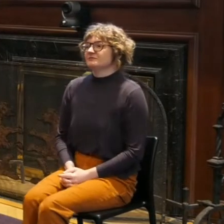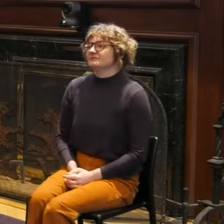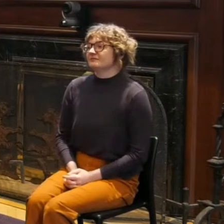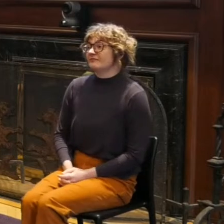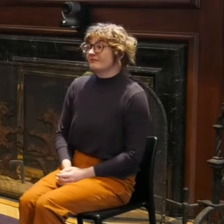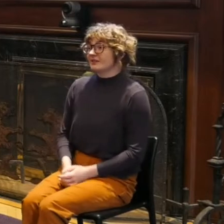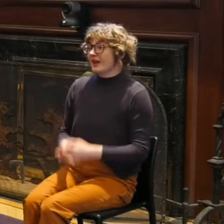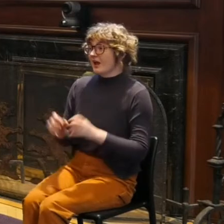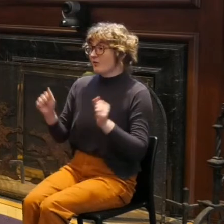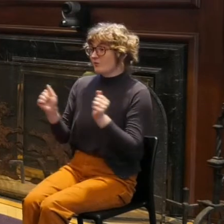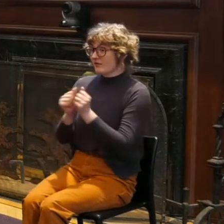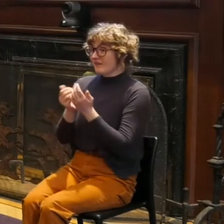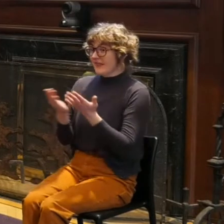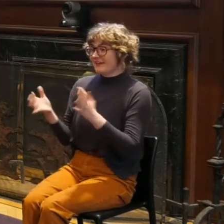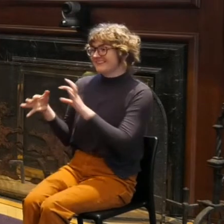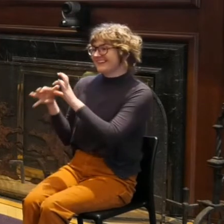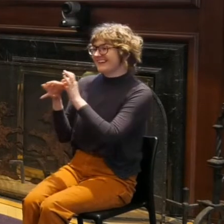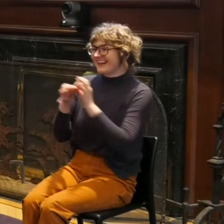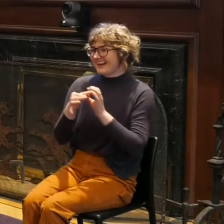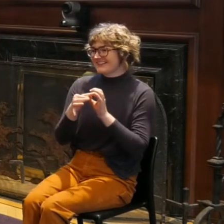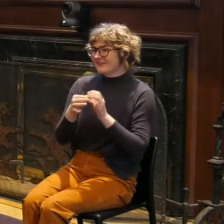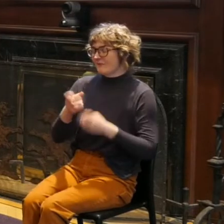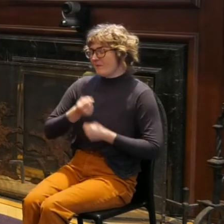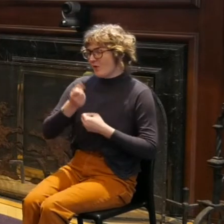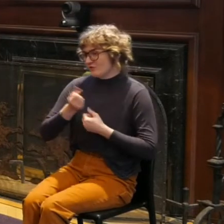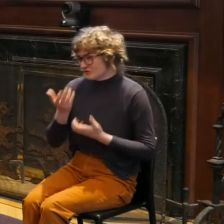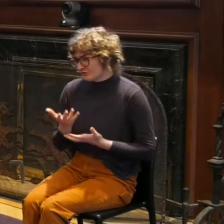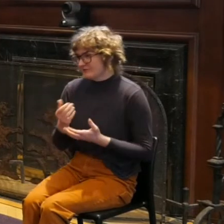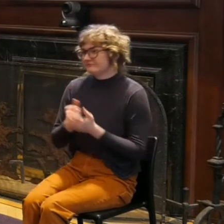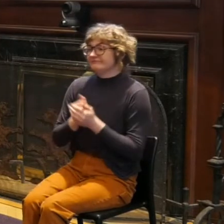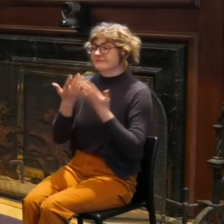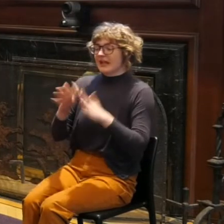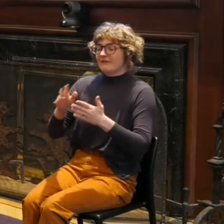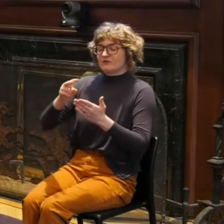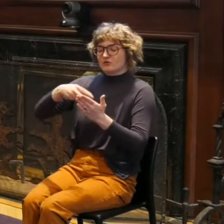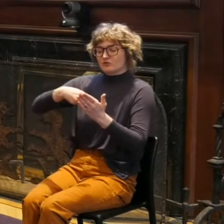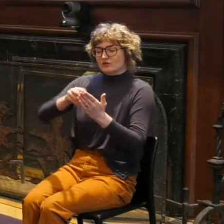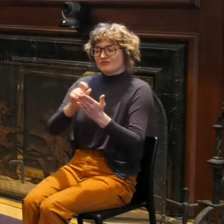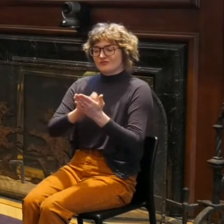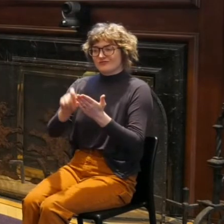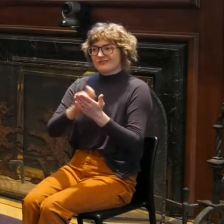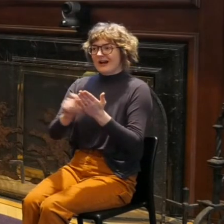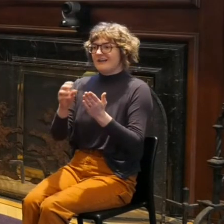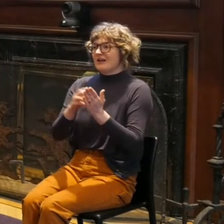And with that, the companion piece. After the reading, she will sign copies.